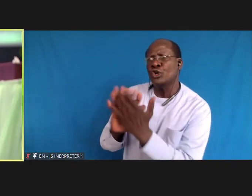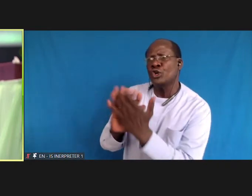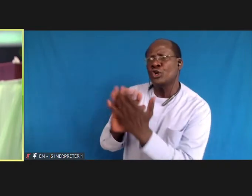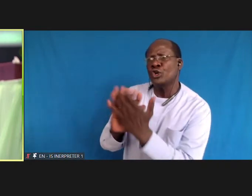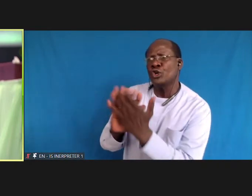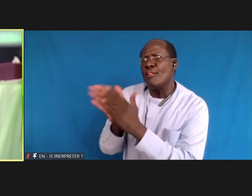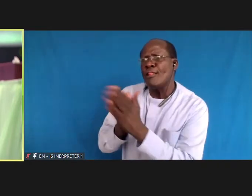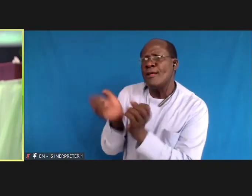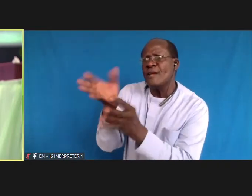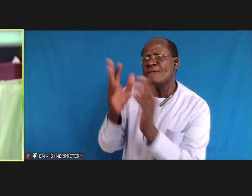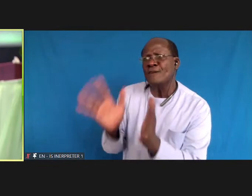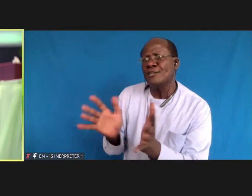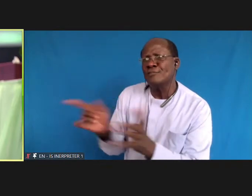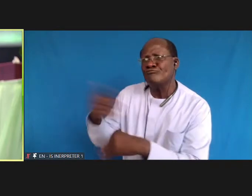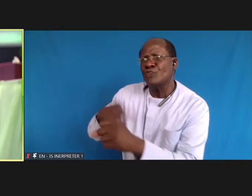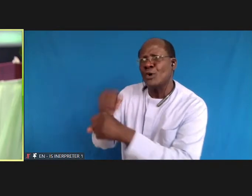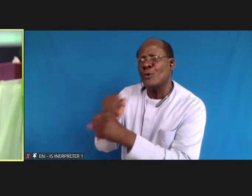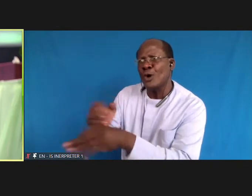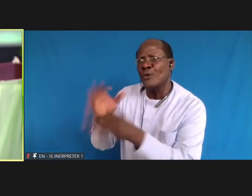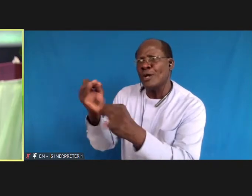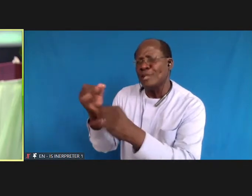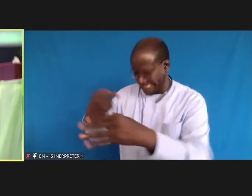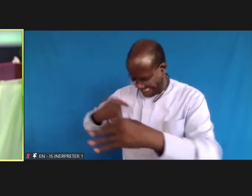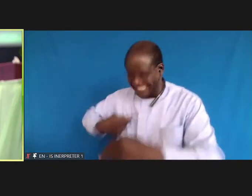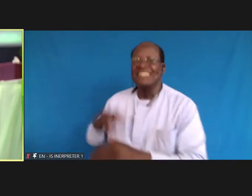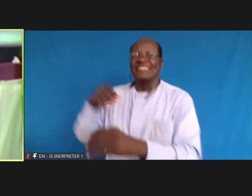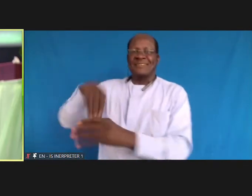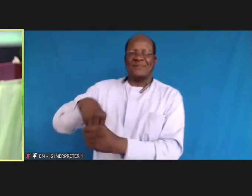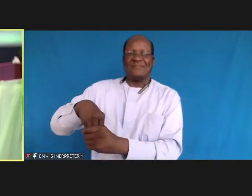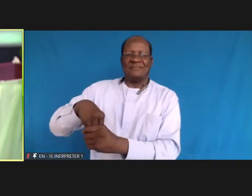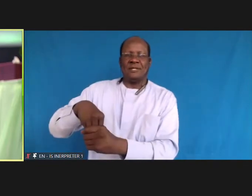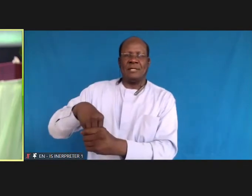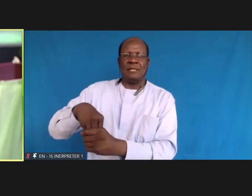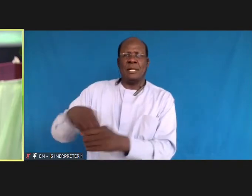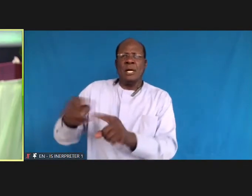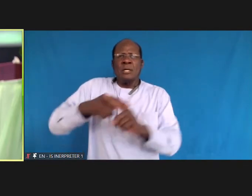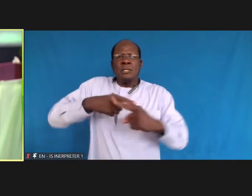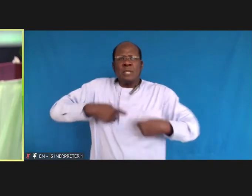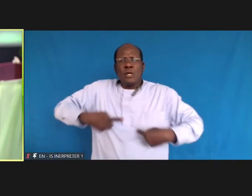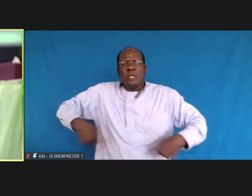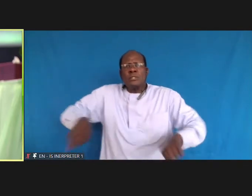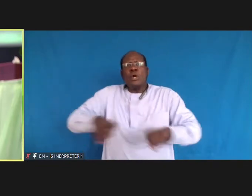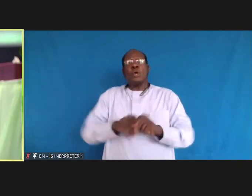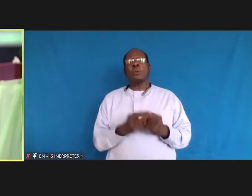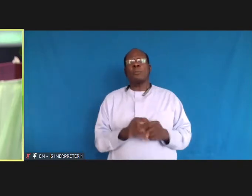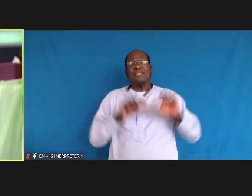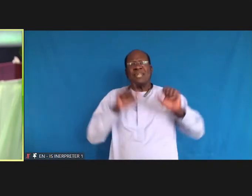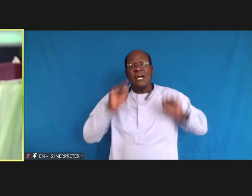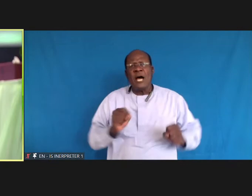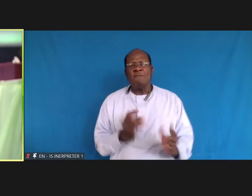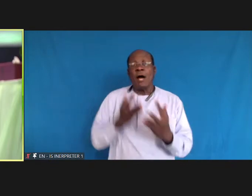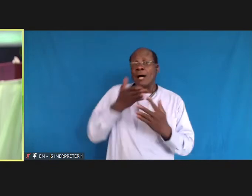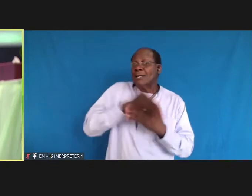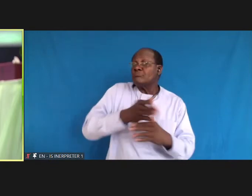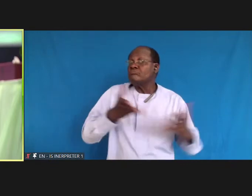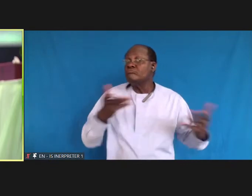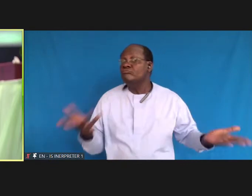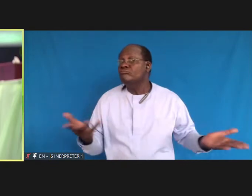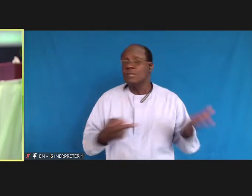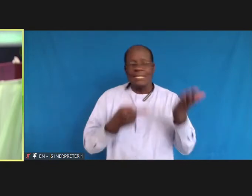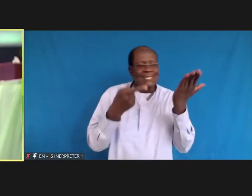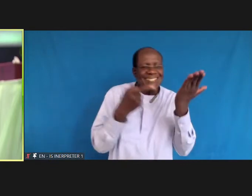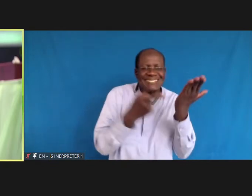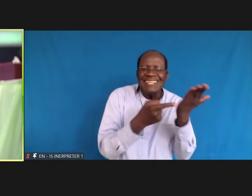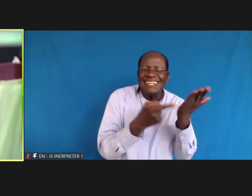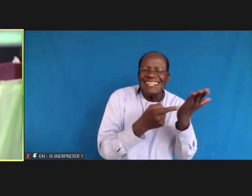level doing the work have direct access to technical and financial support to carry